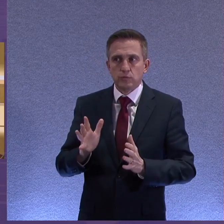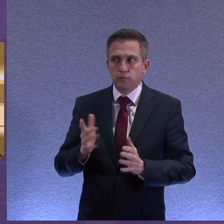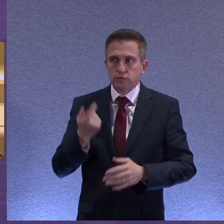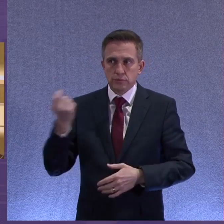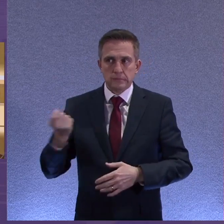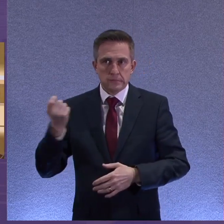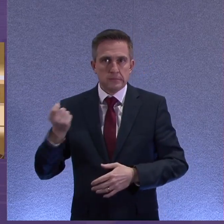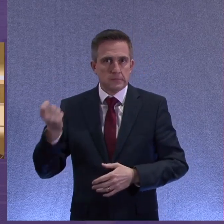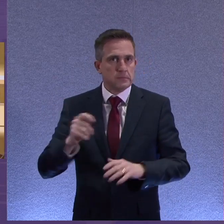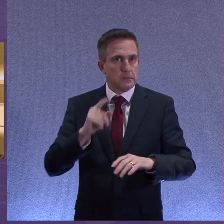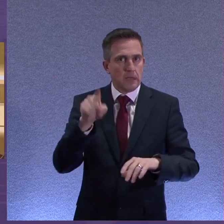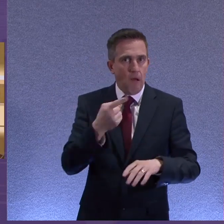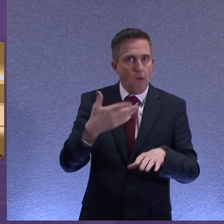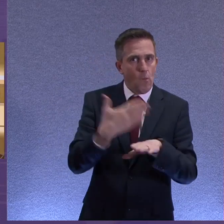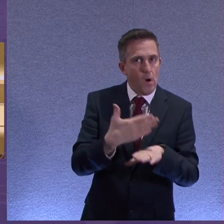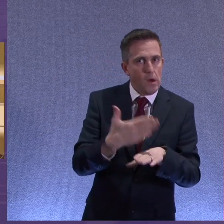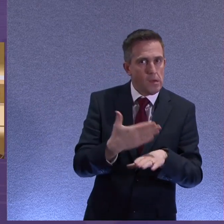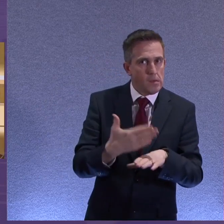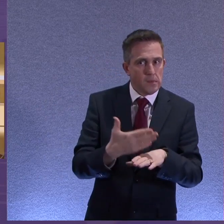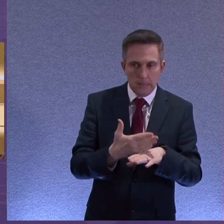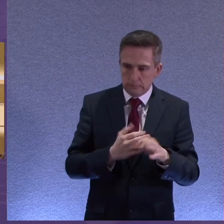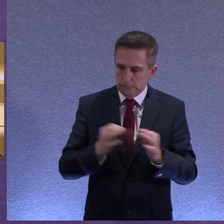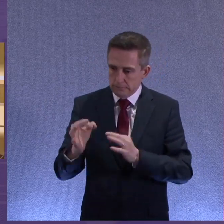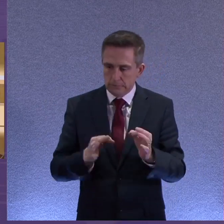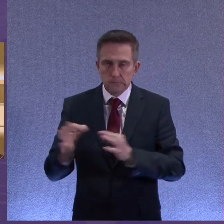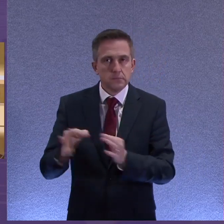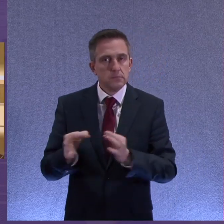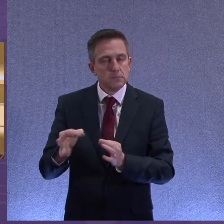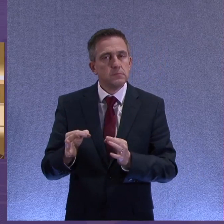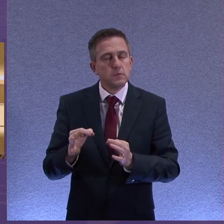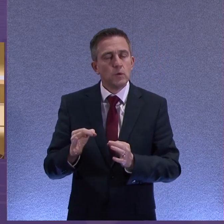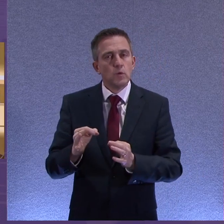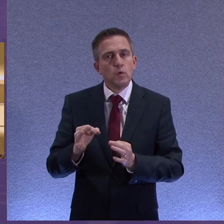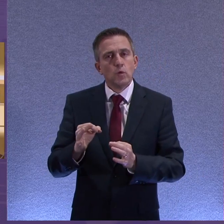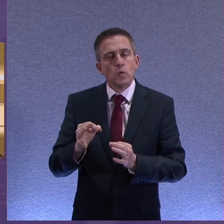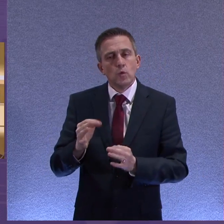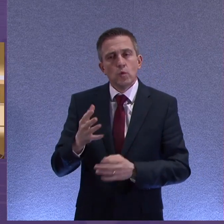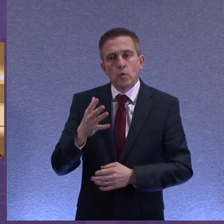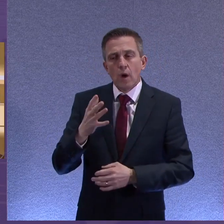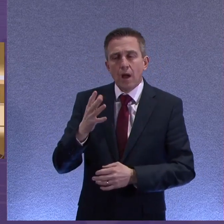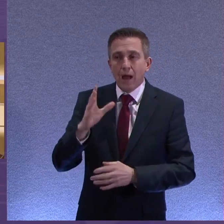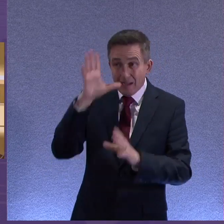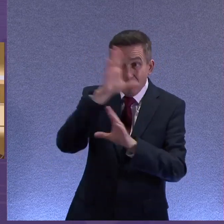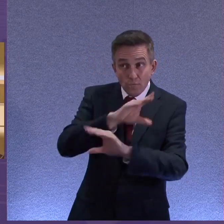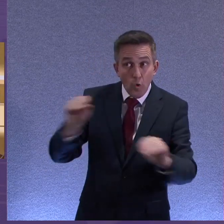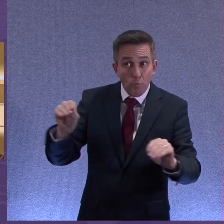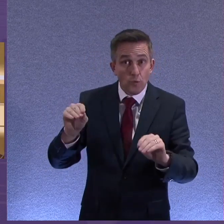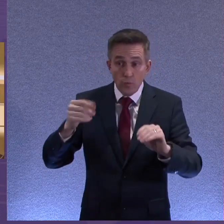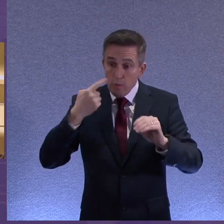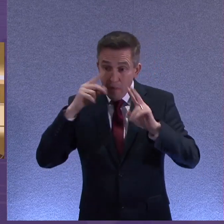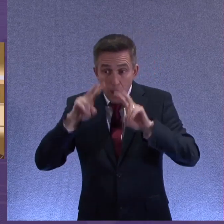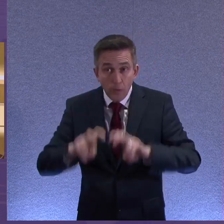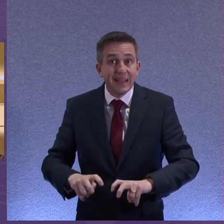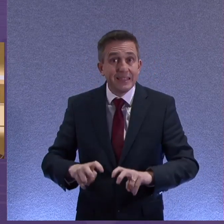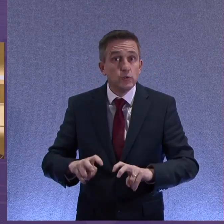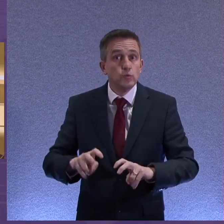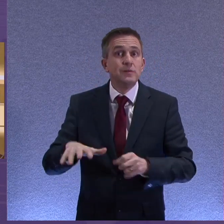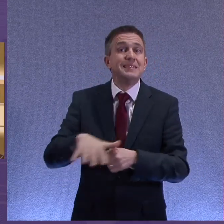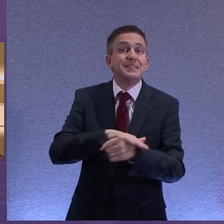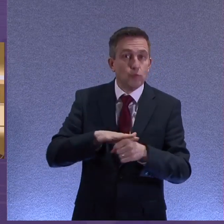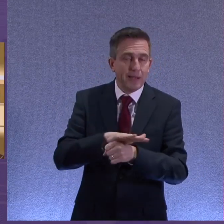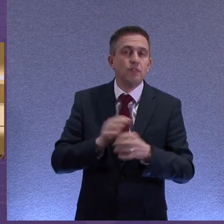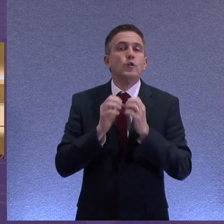of the situation that they face. So the furthest I can go today is to say that we are actively pursuing the issue. We recognise the seriousness